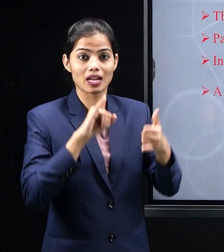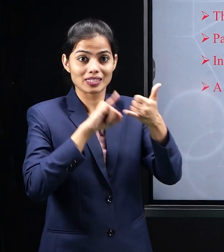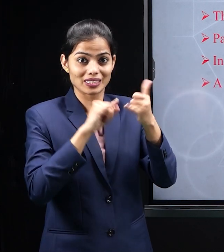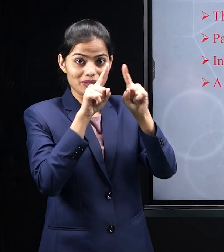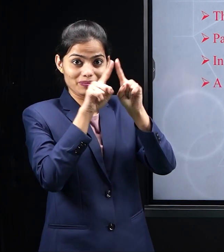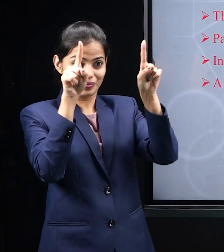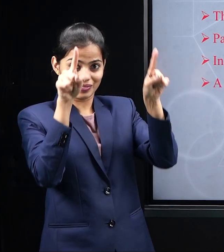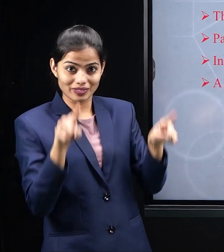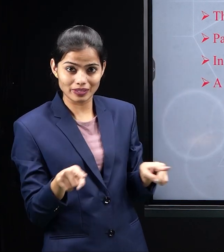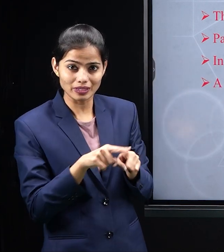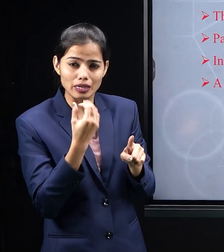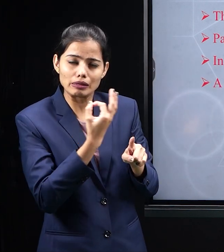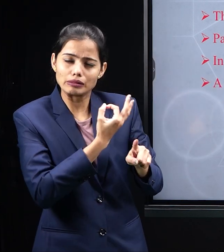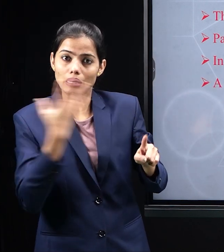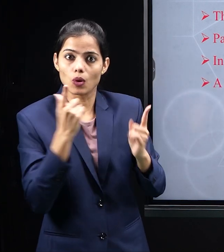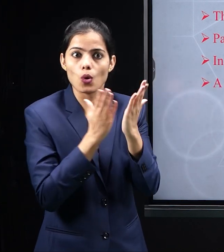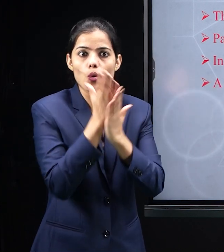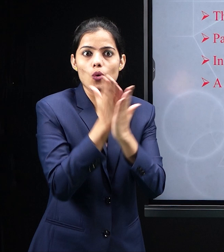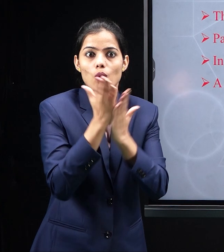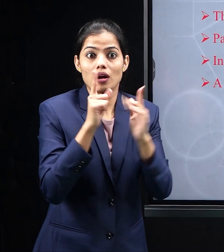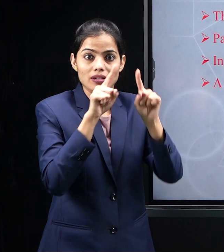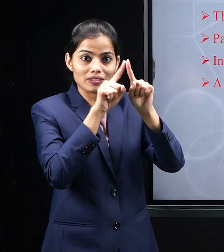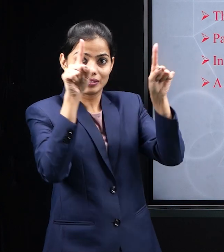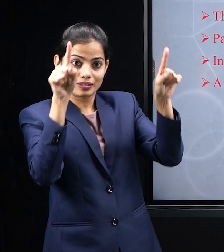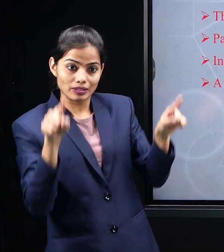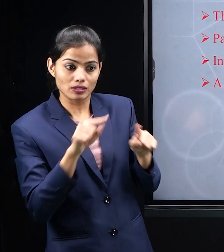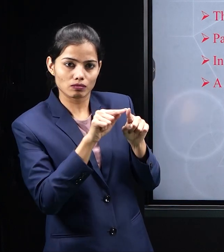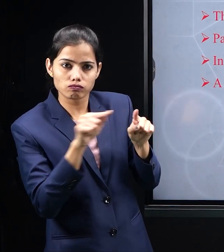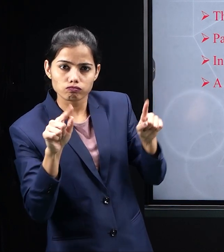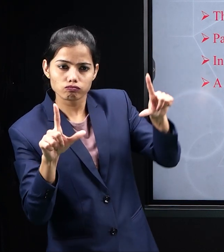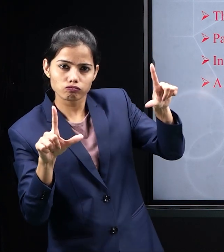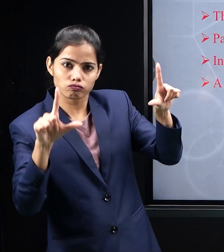A square is a special type of rectangle and rhombus.